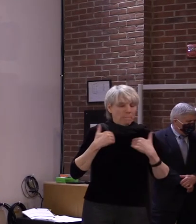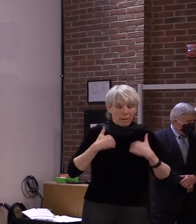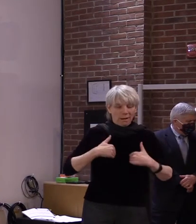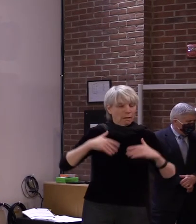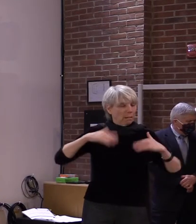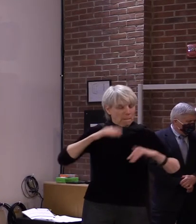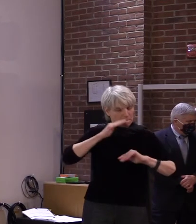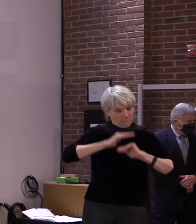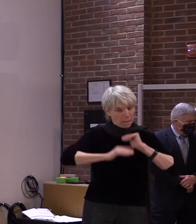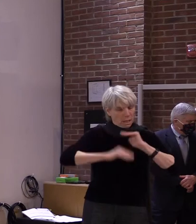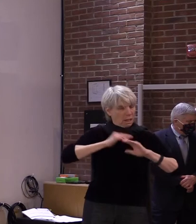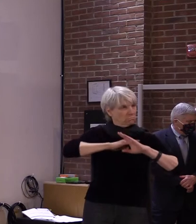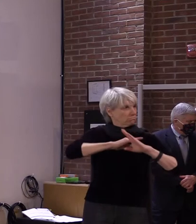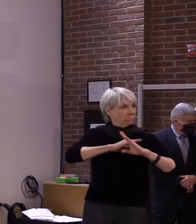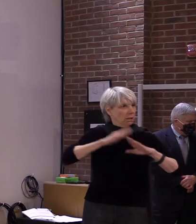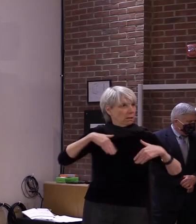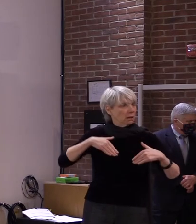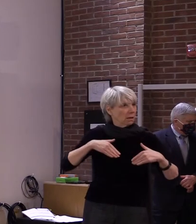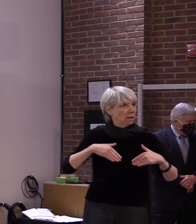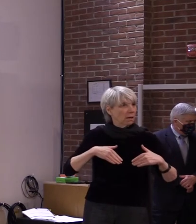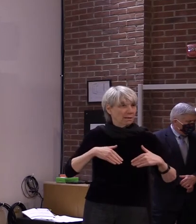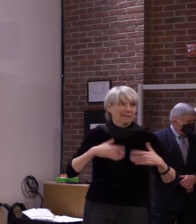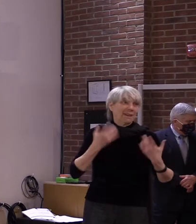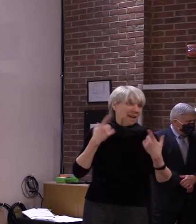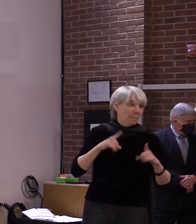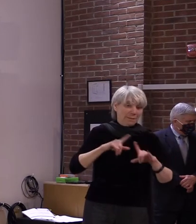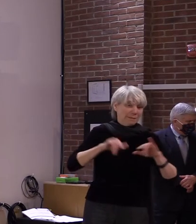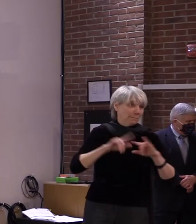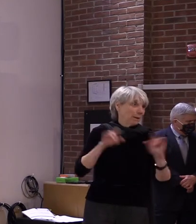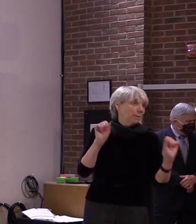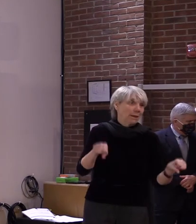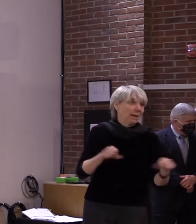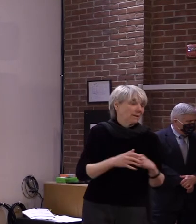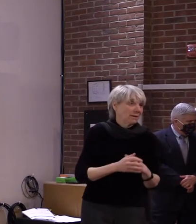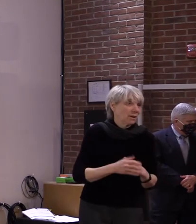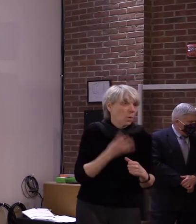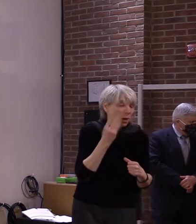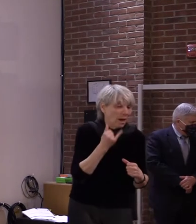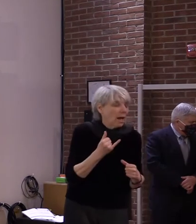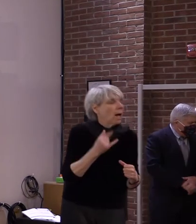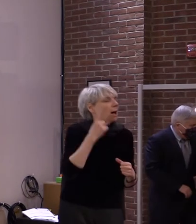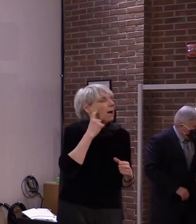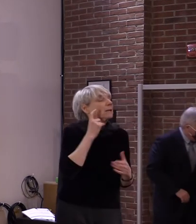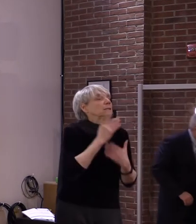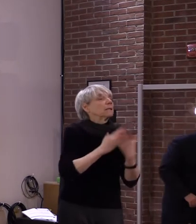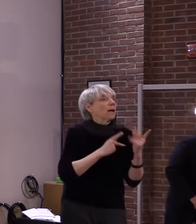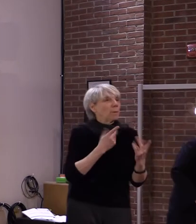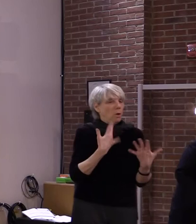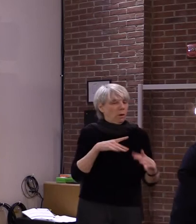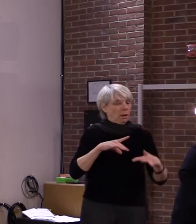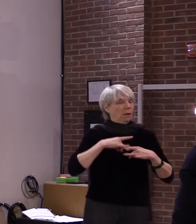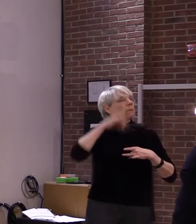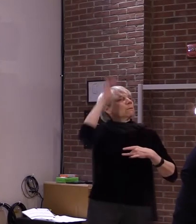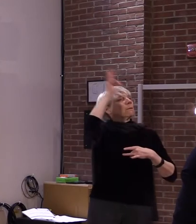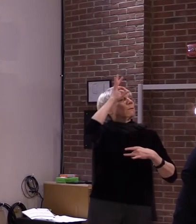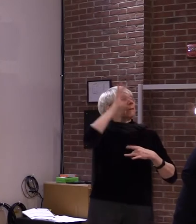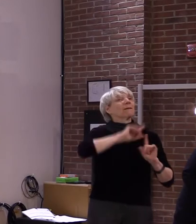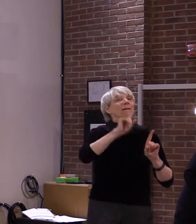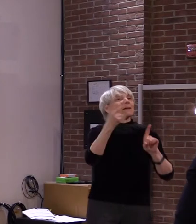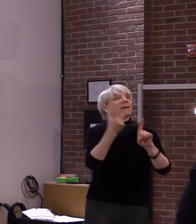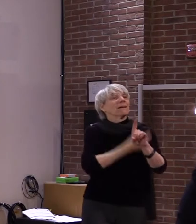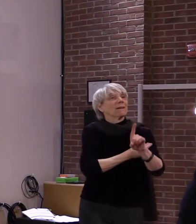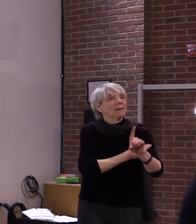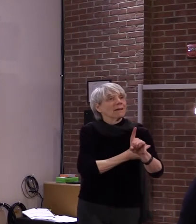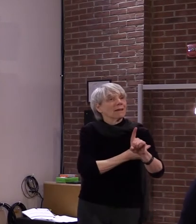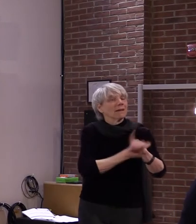vaccine get a case of covid and the most likely response there is they already were incubating it from before and it just so